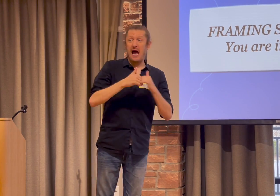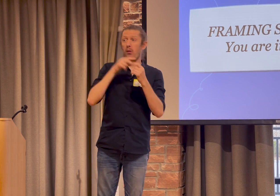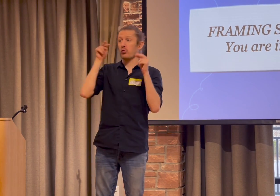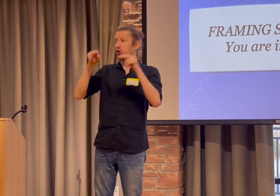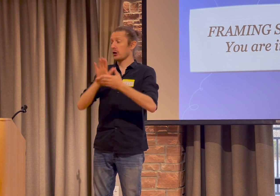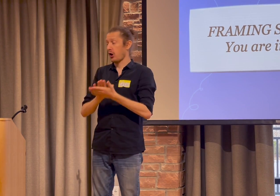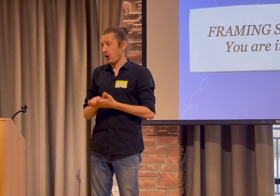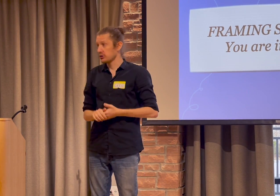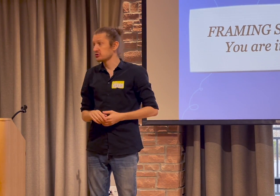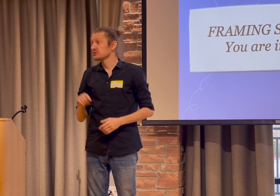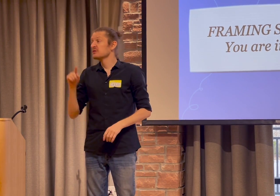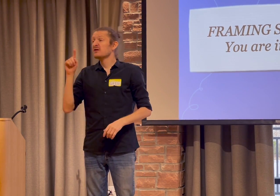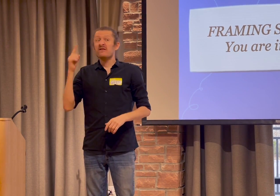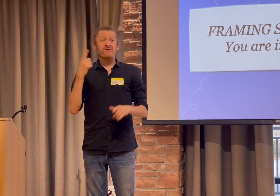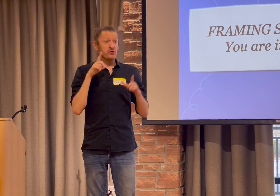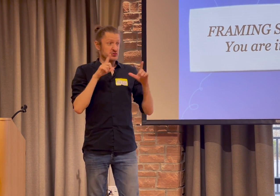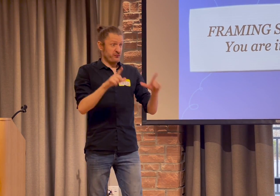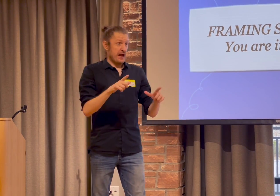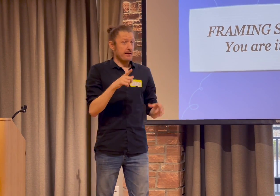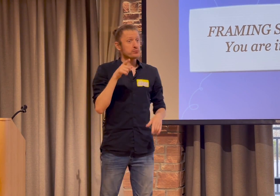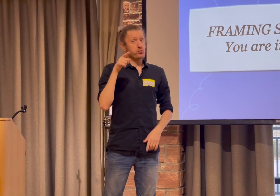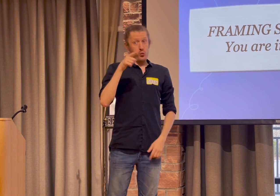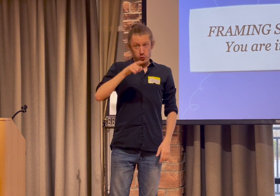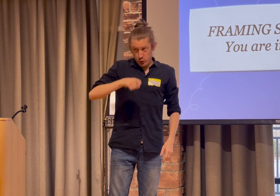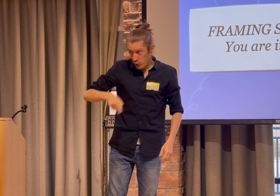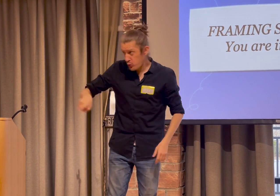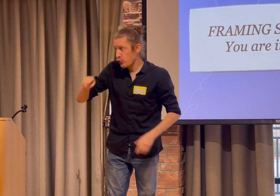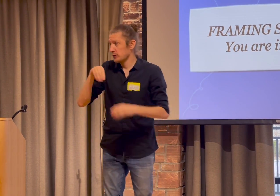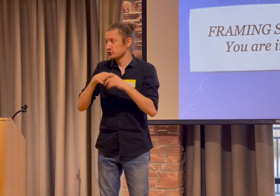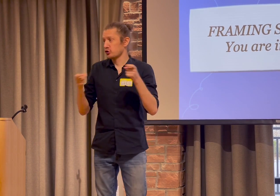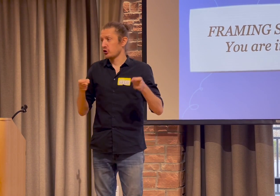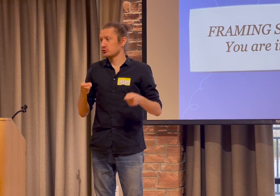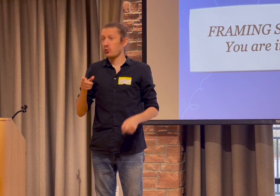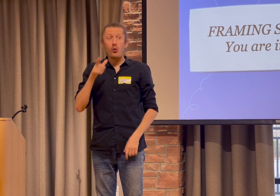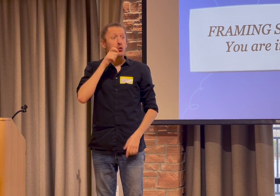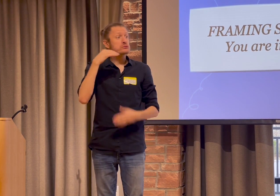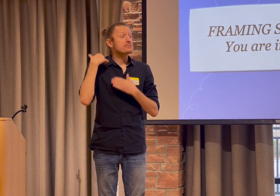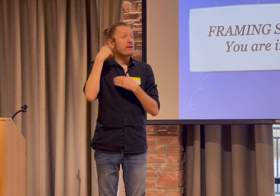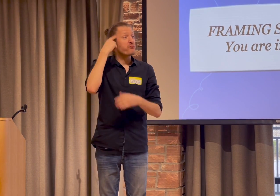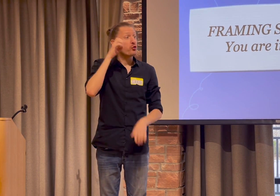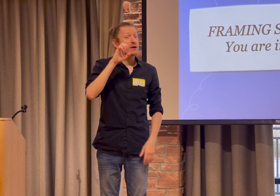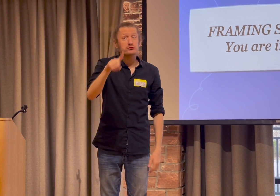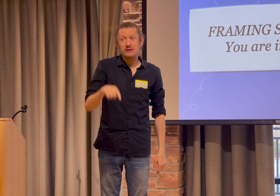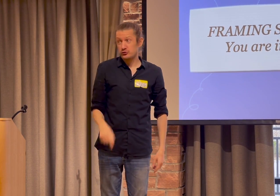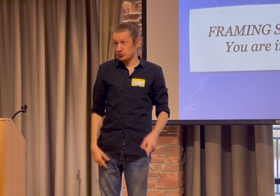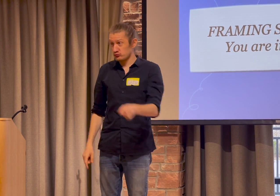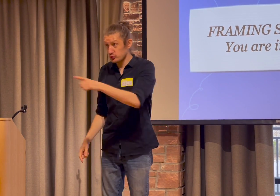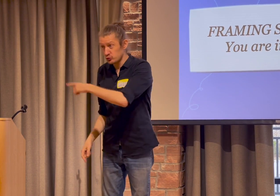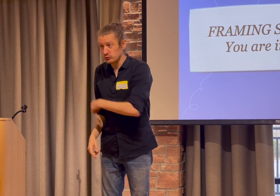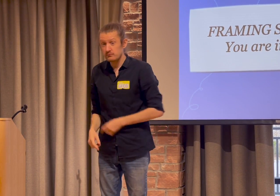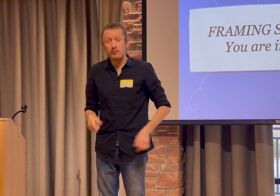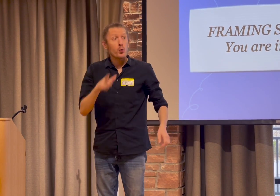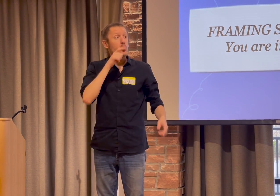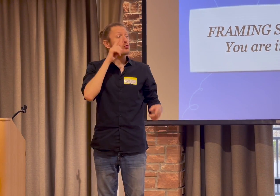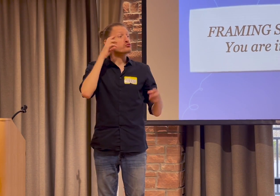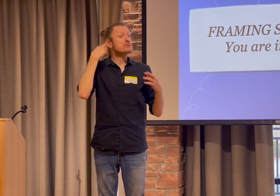First is about framing. How do you see the situation? How do you look at college? The frame that you need